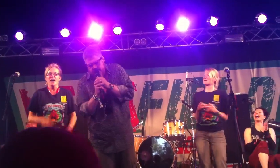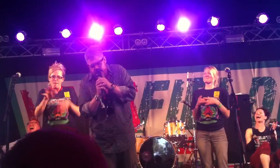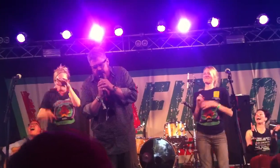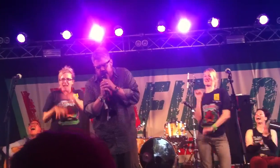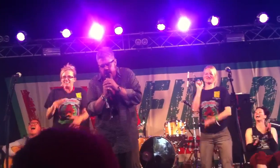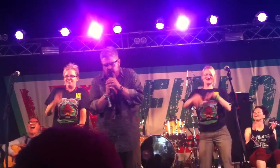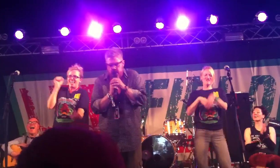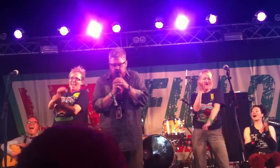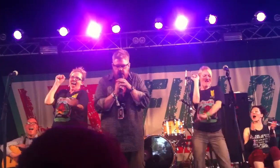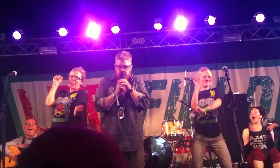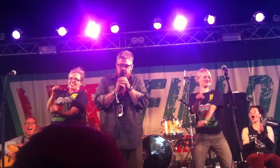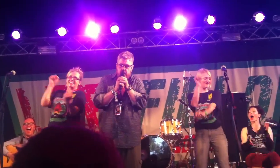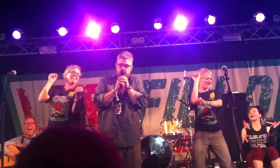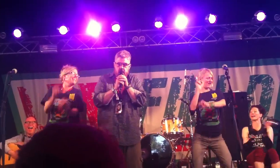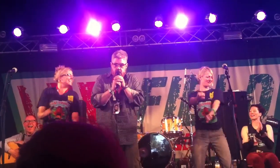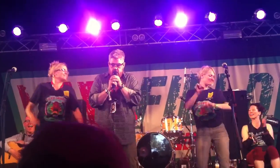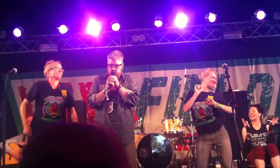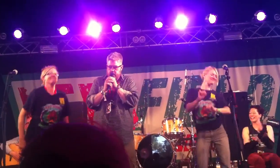Bestiality.